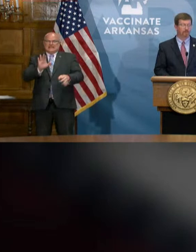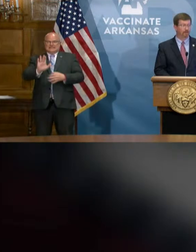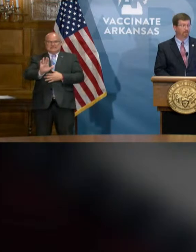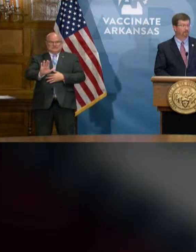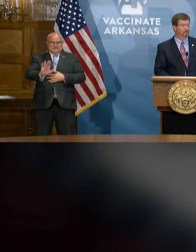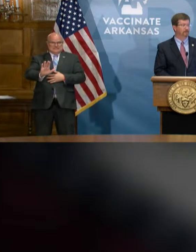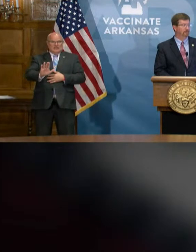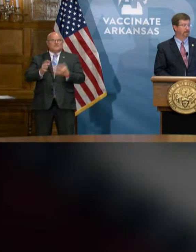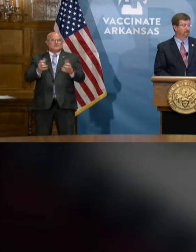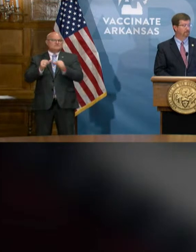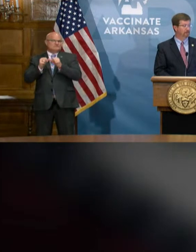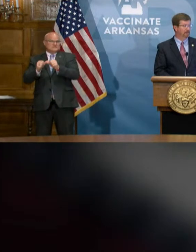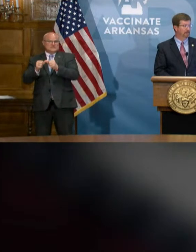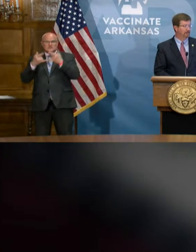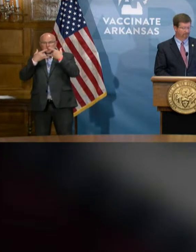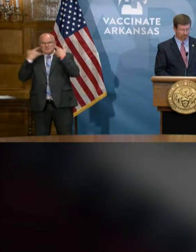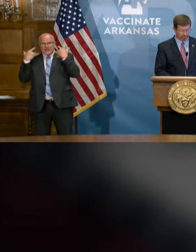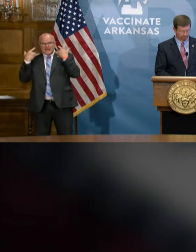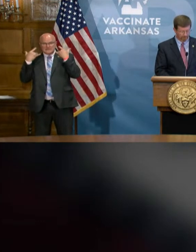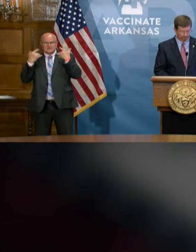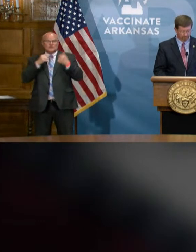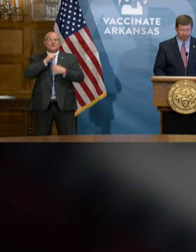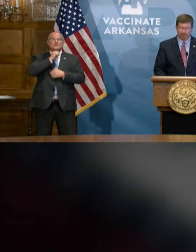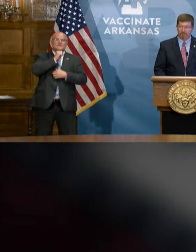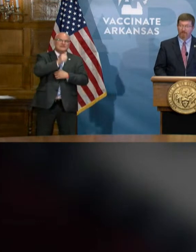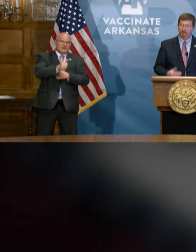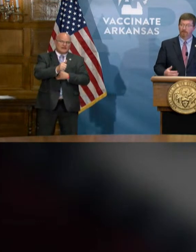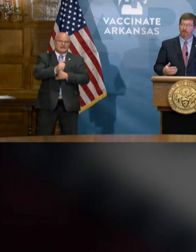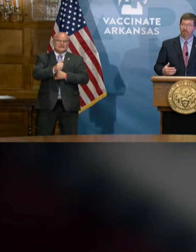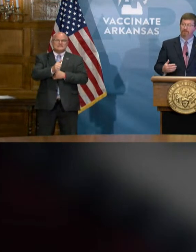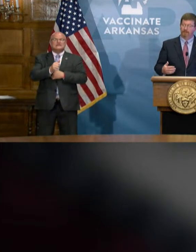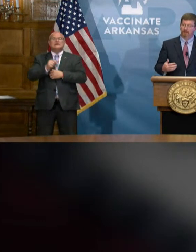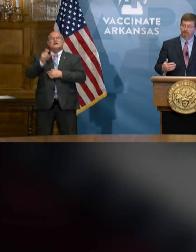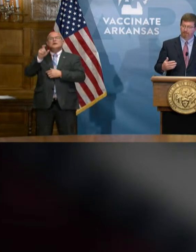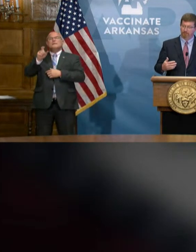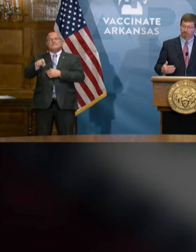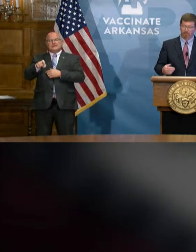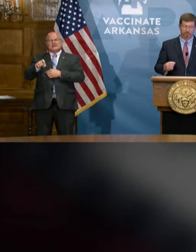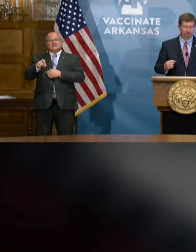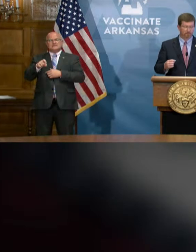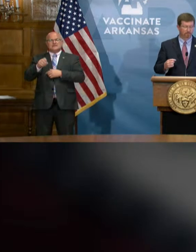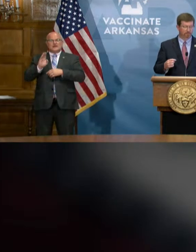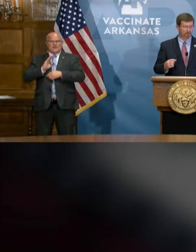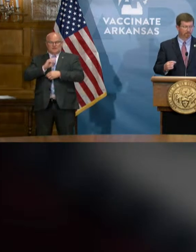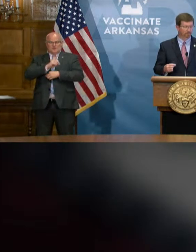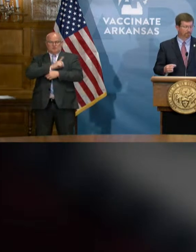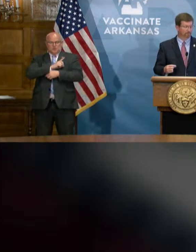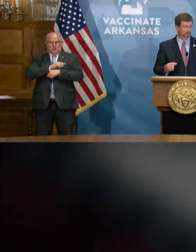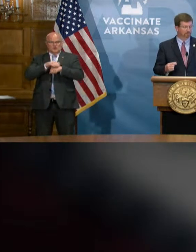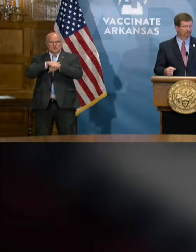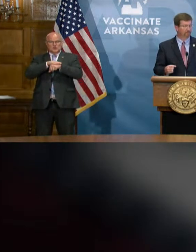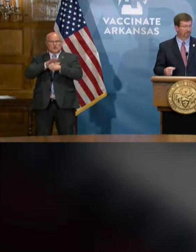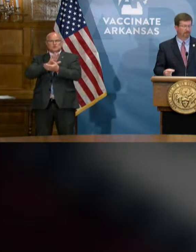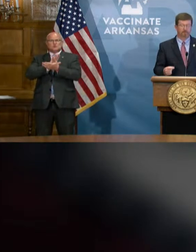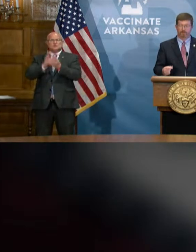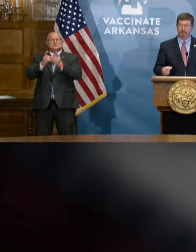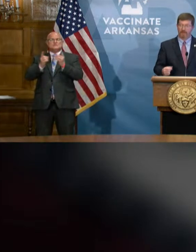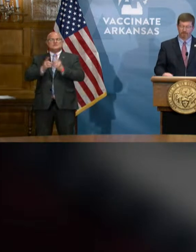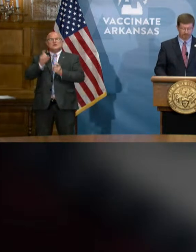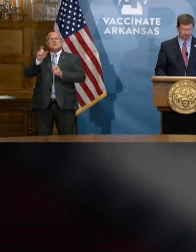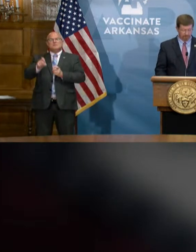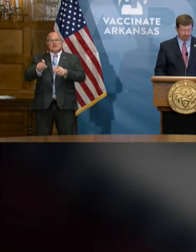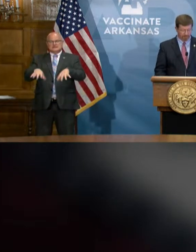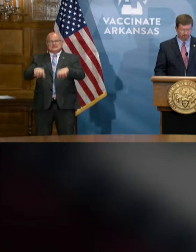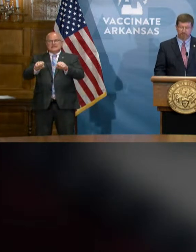continue having a mask mandate at the local level. They do have to take, the boards of the local school districts have to take